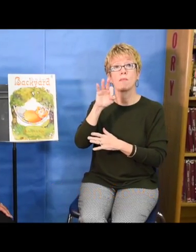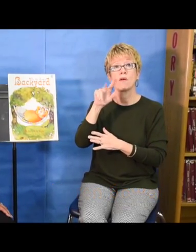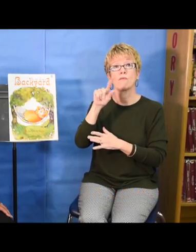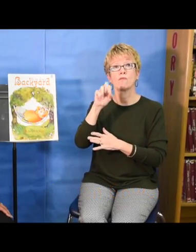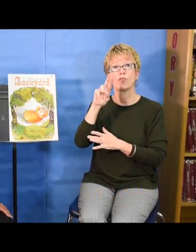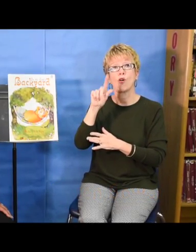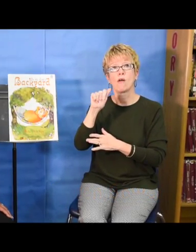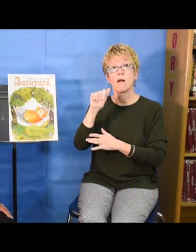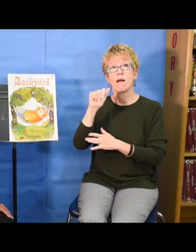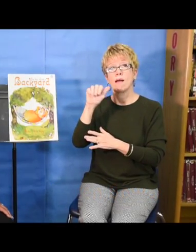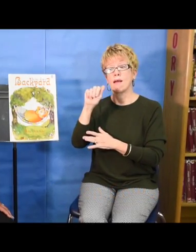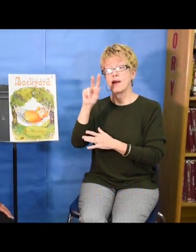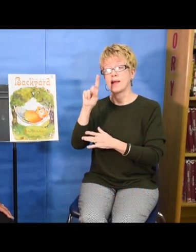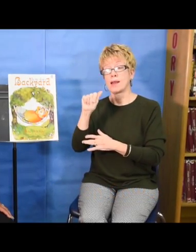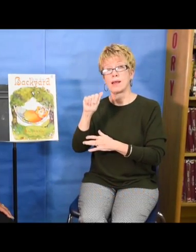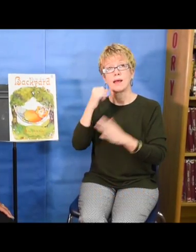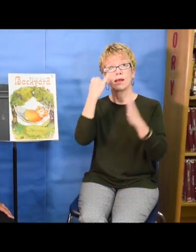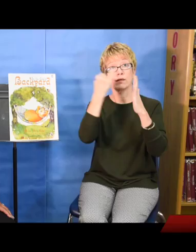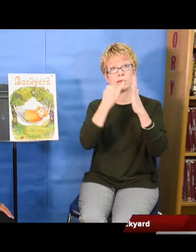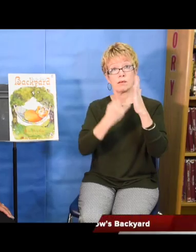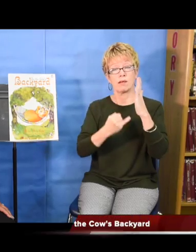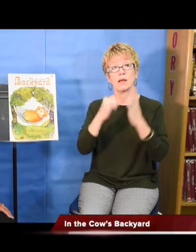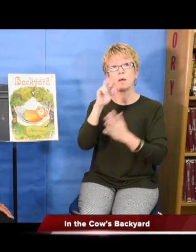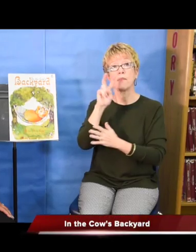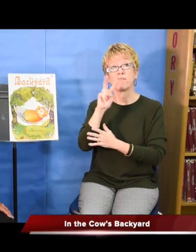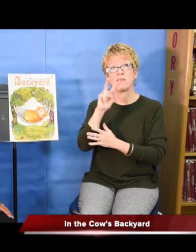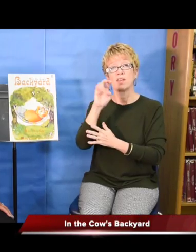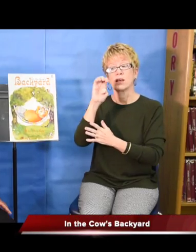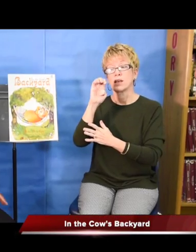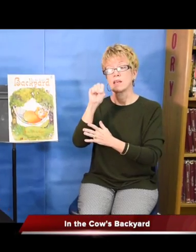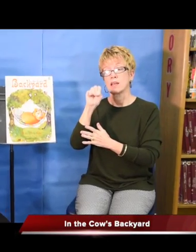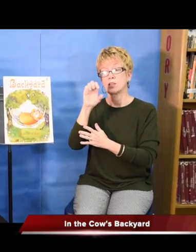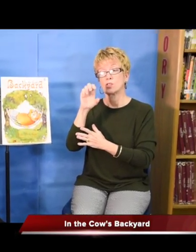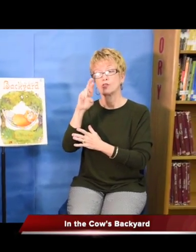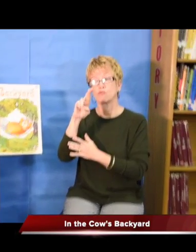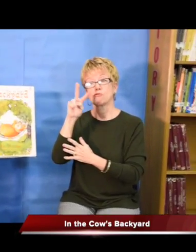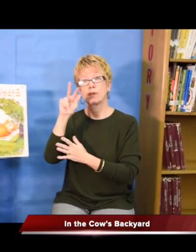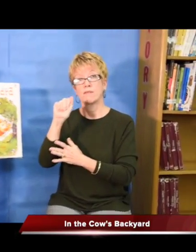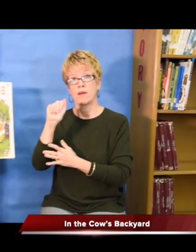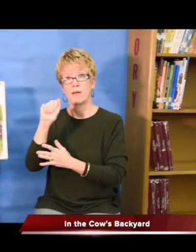Ada, illustrated by Vivi Escriva.